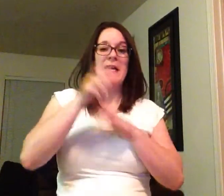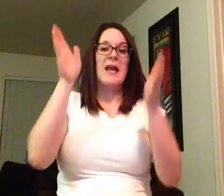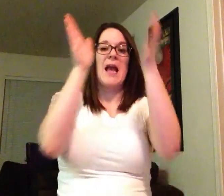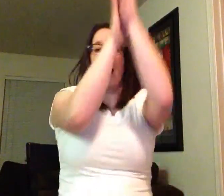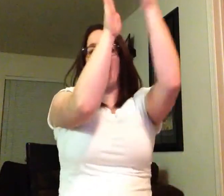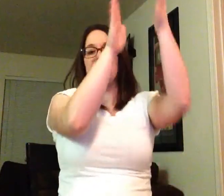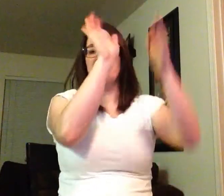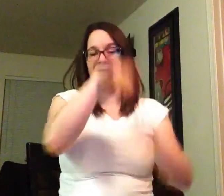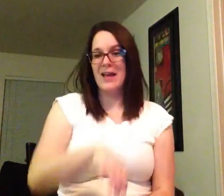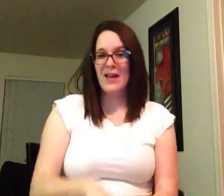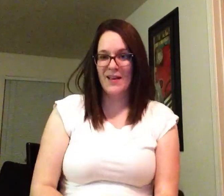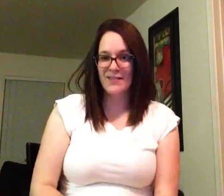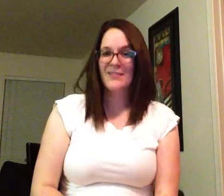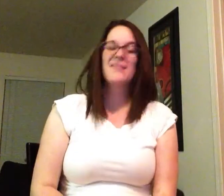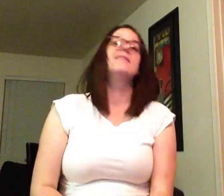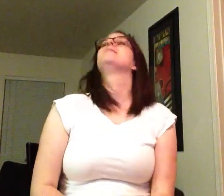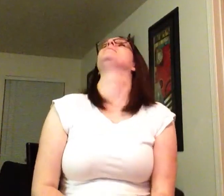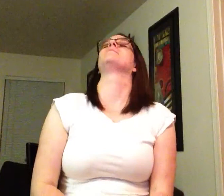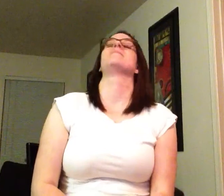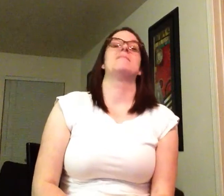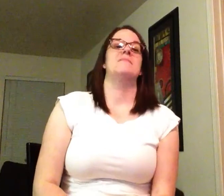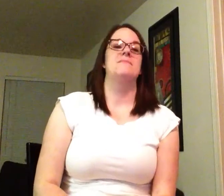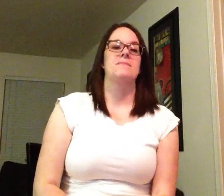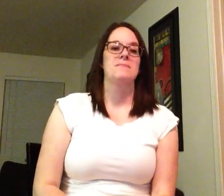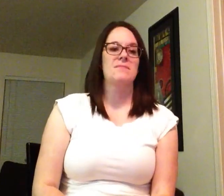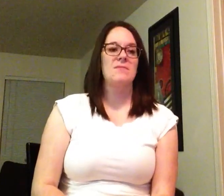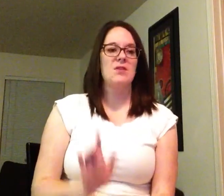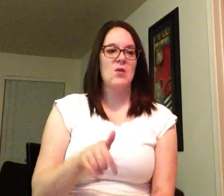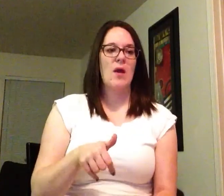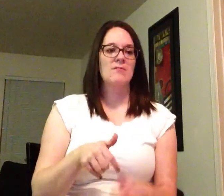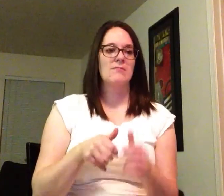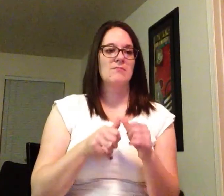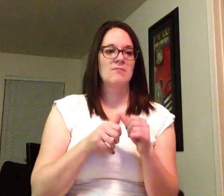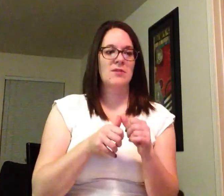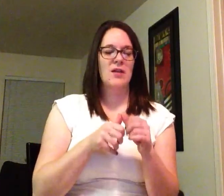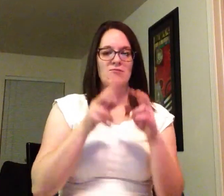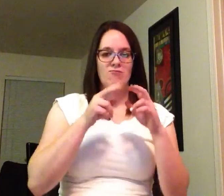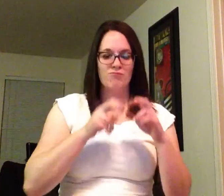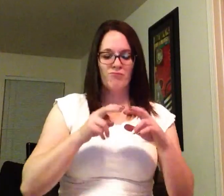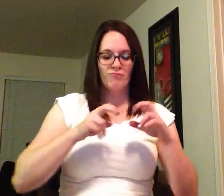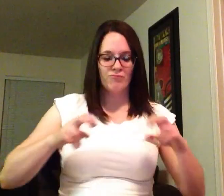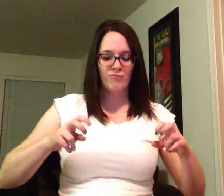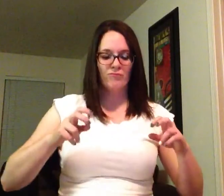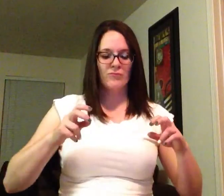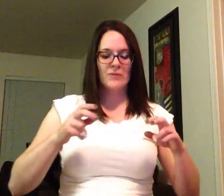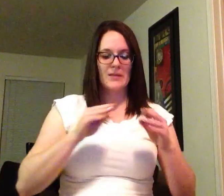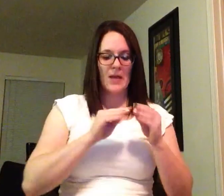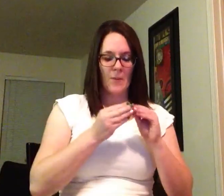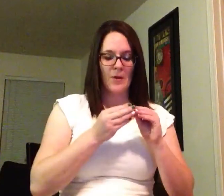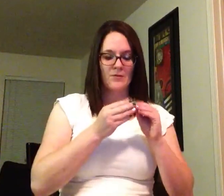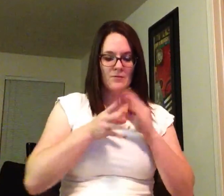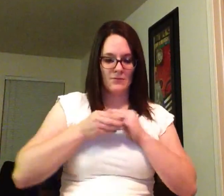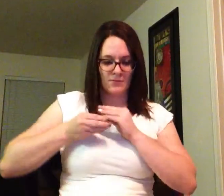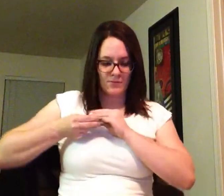So I started to crunch some numbers, and that allowed me to make some correlations. So as it